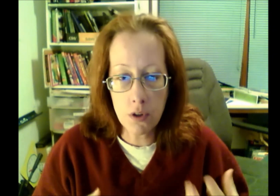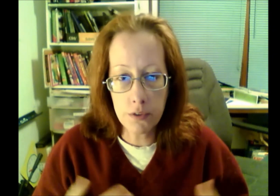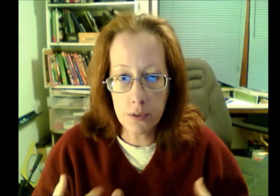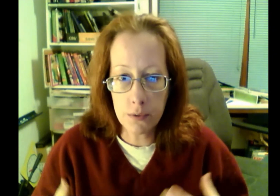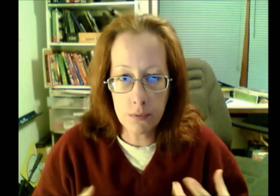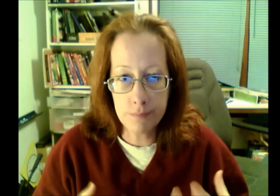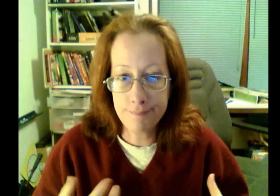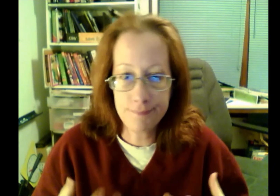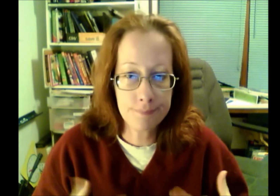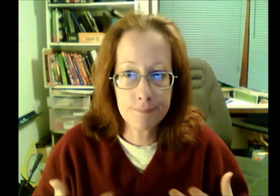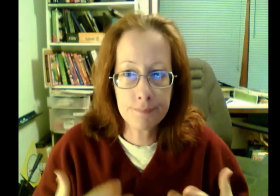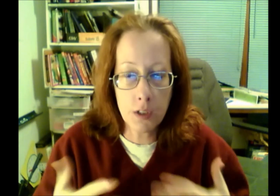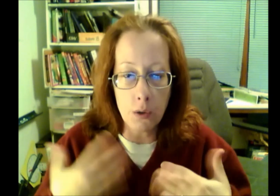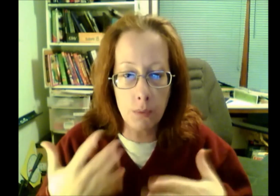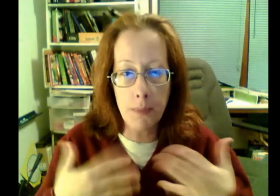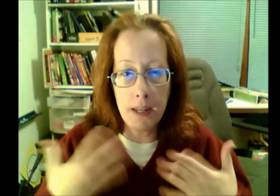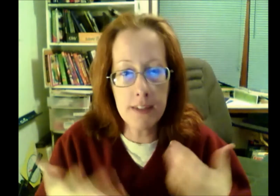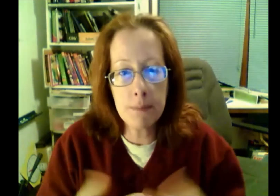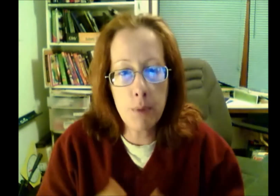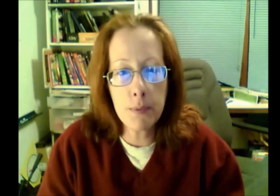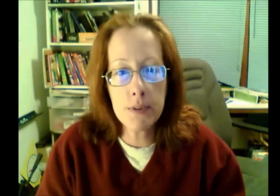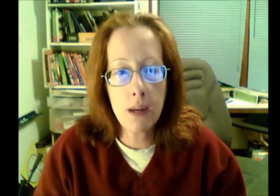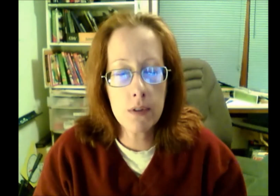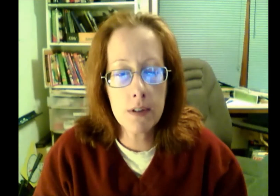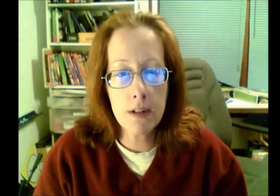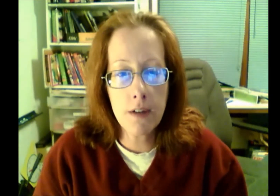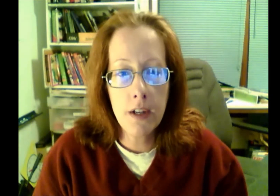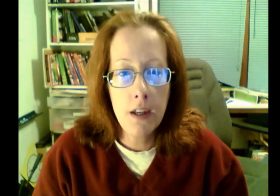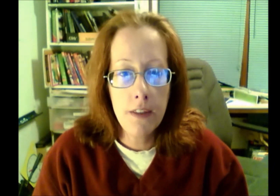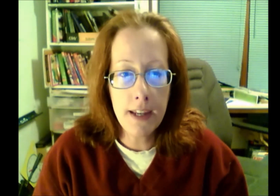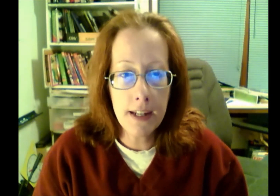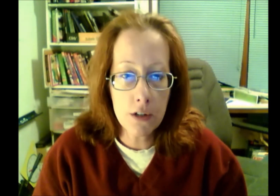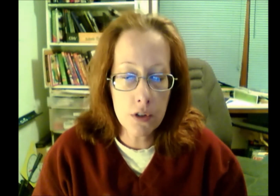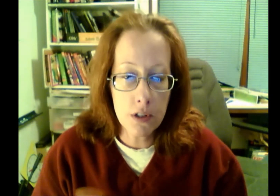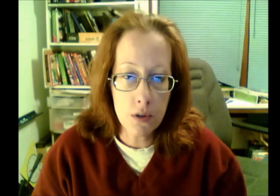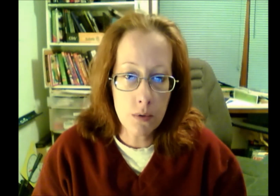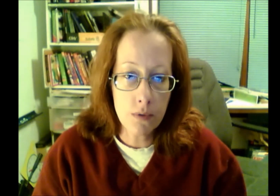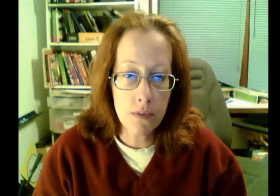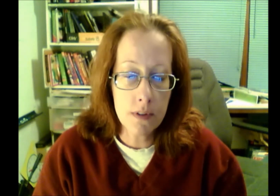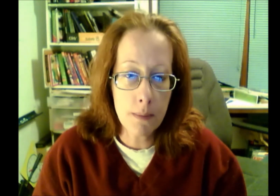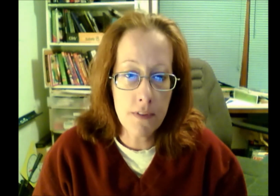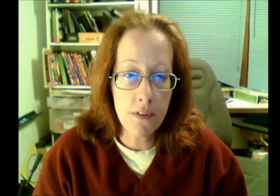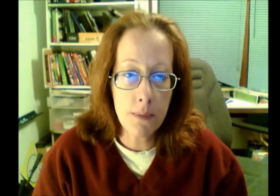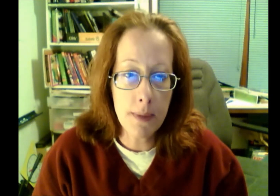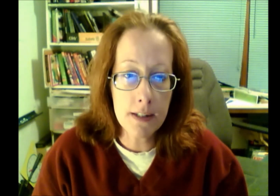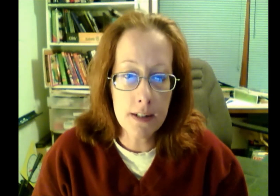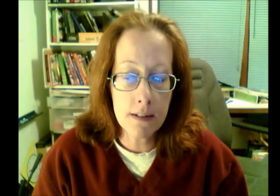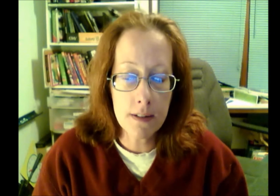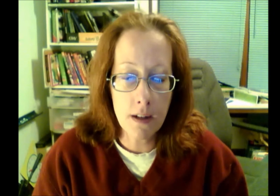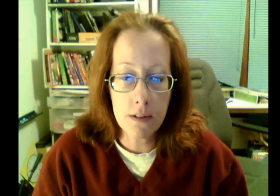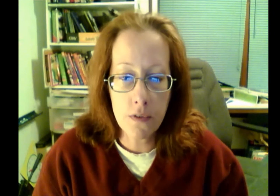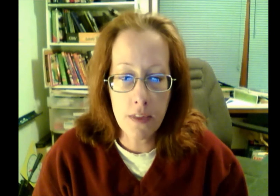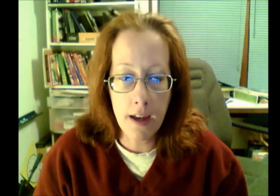to, you know, make this proper sounds and stuff. They can actually do some of the very basic signs for that.